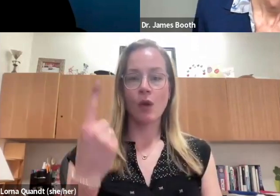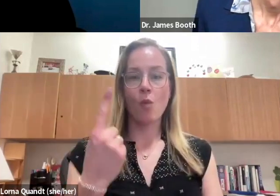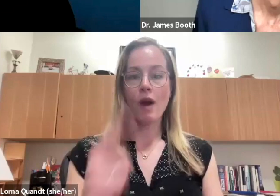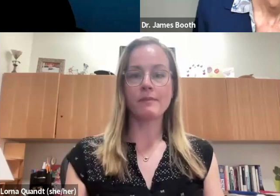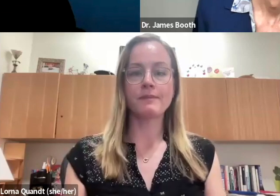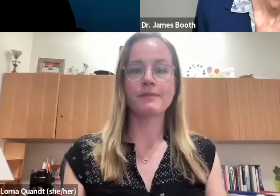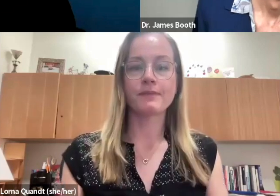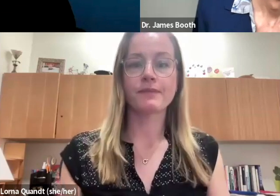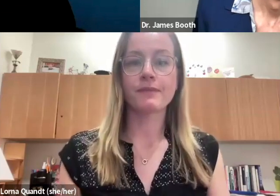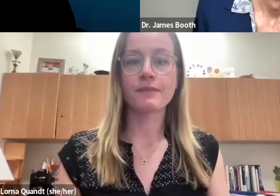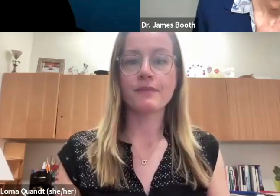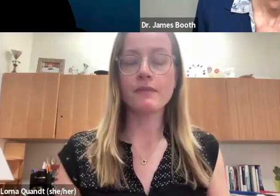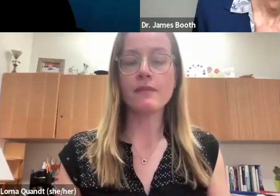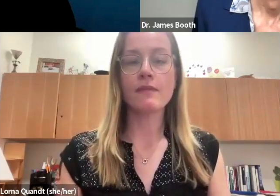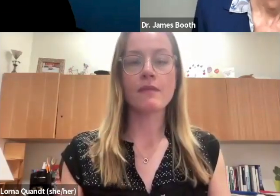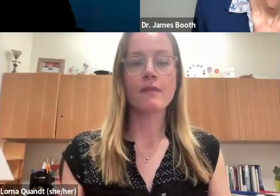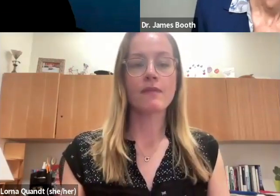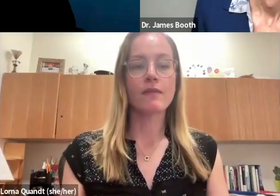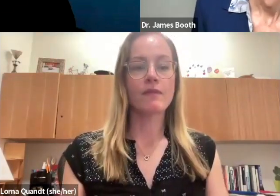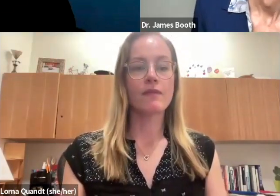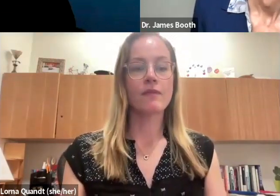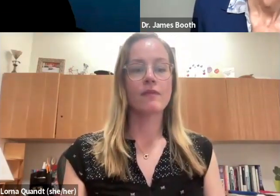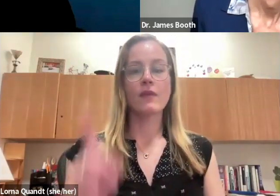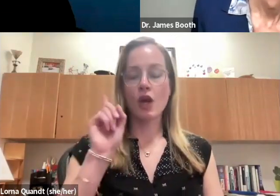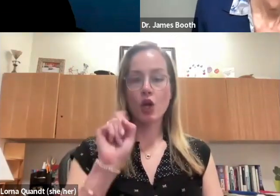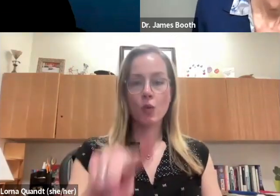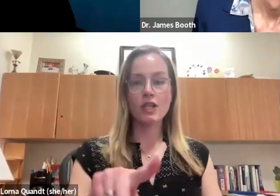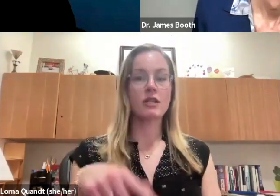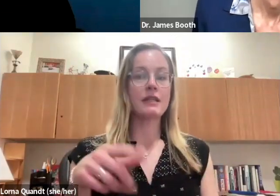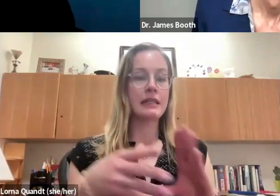Let me open that up now. The first question,